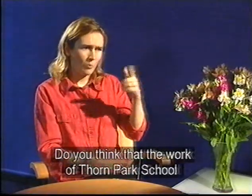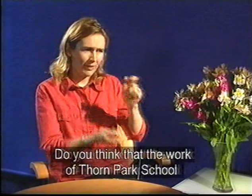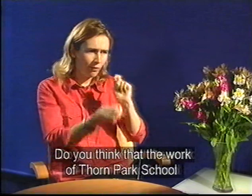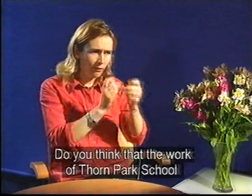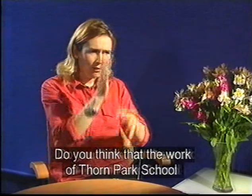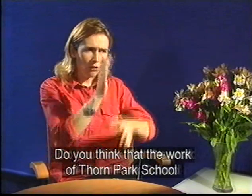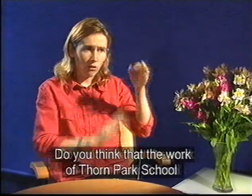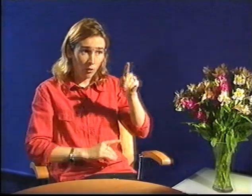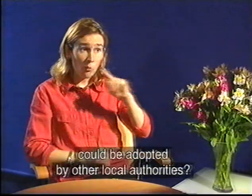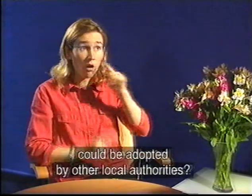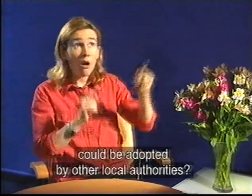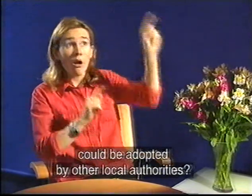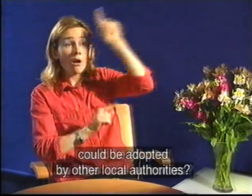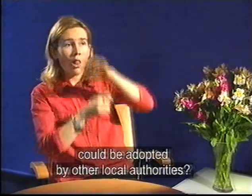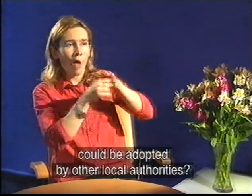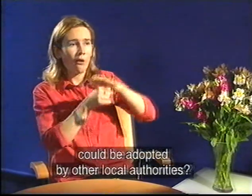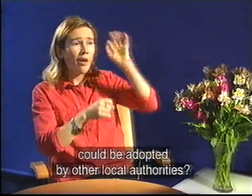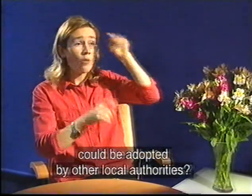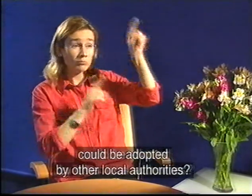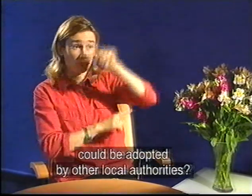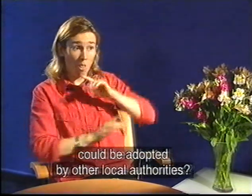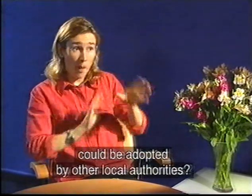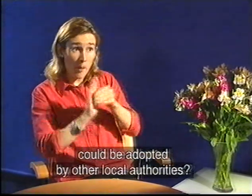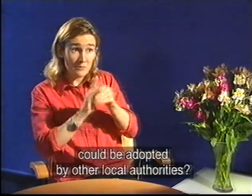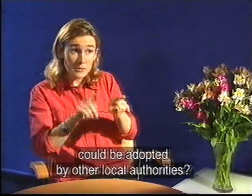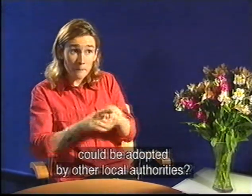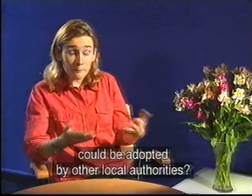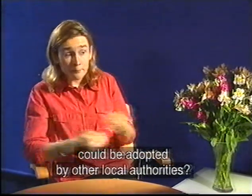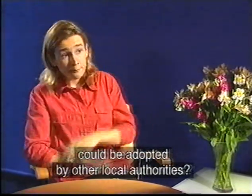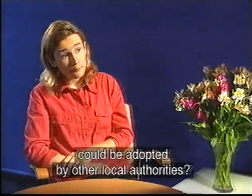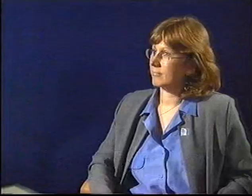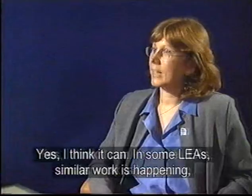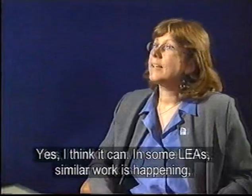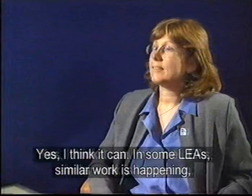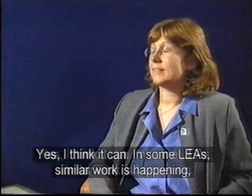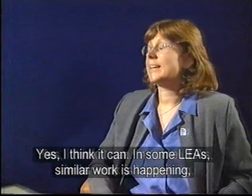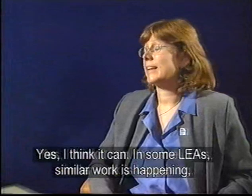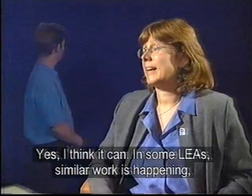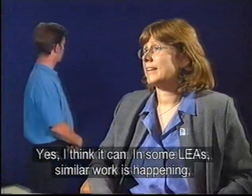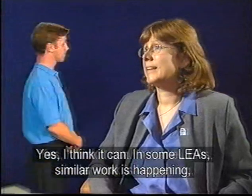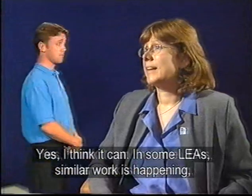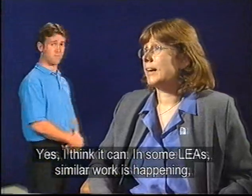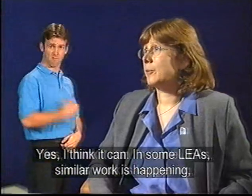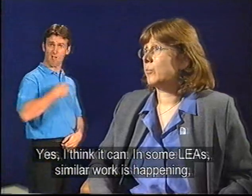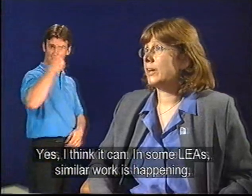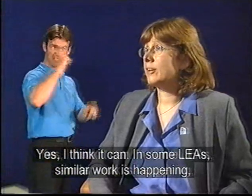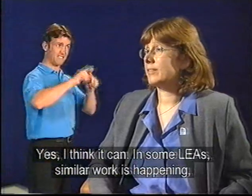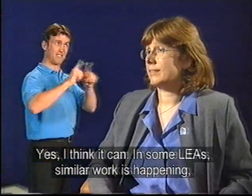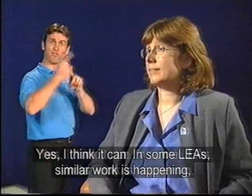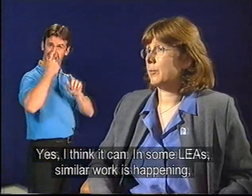Thorn Park School could be adopted by other local authorities? Yes, I think it can. We know that in some